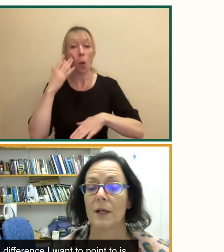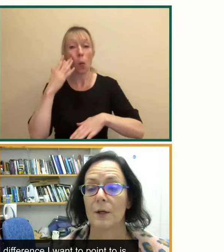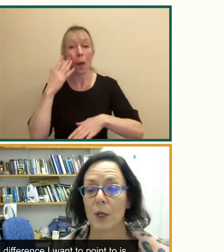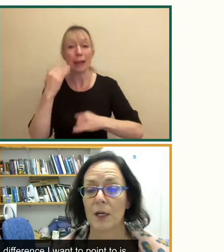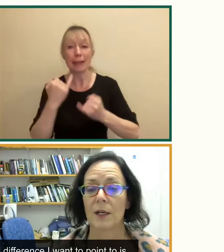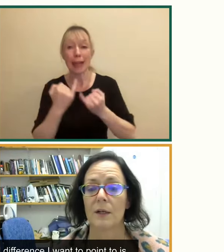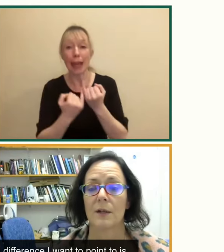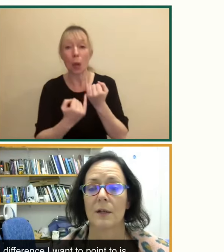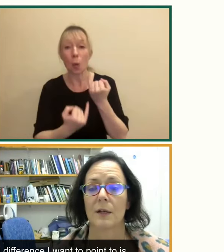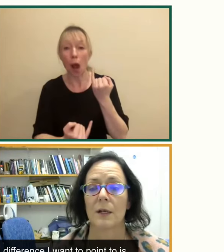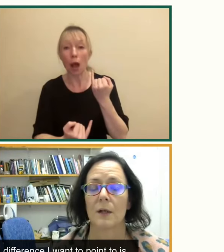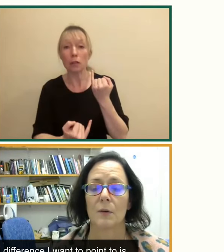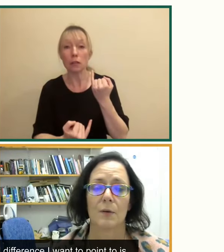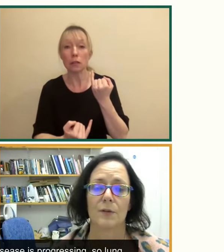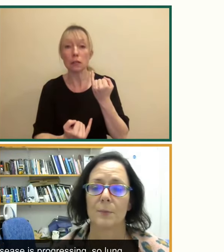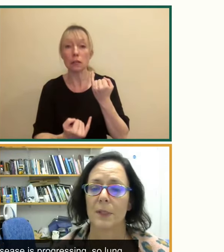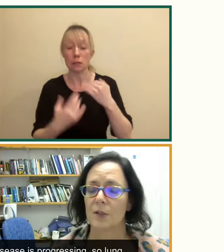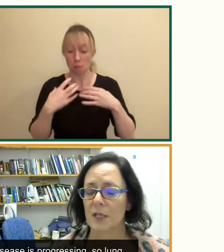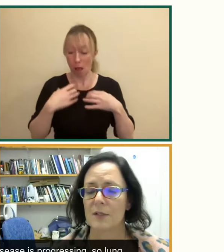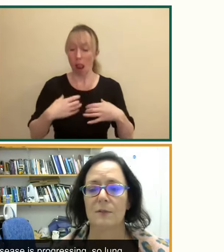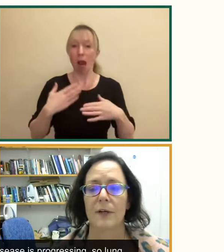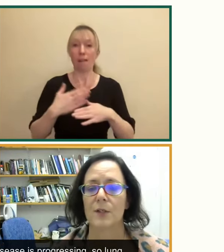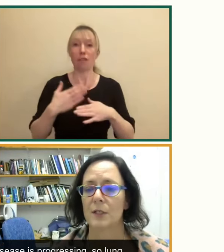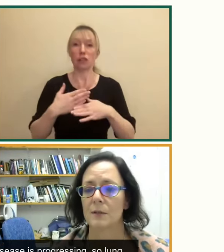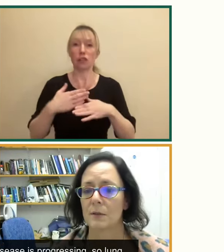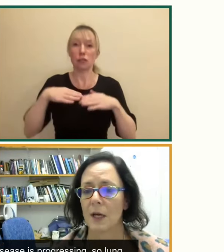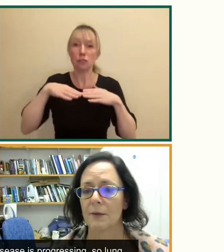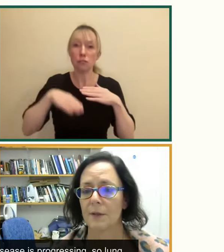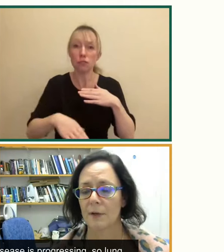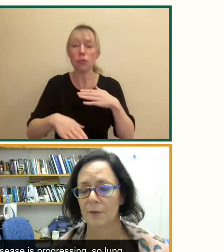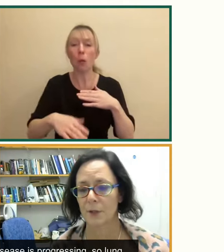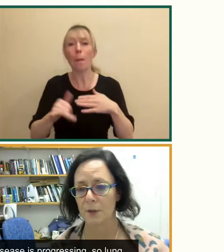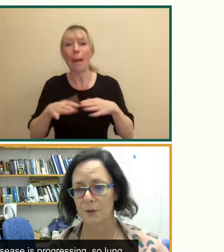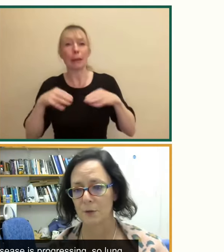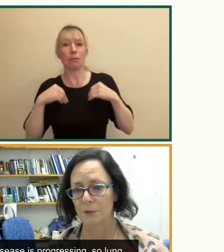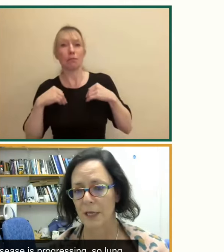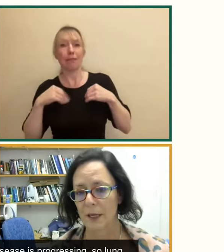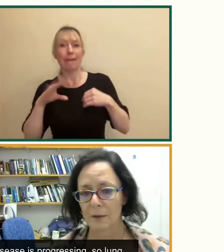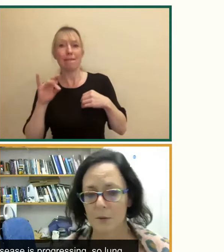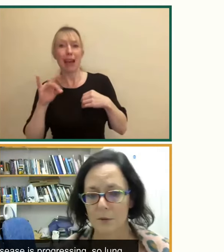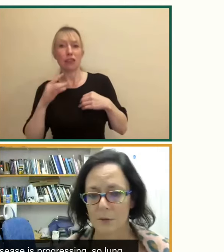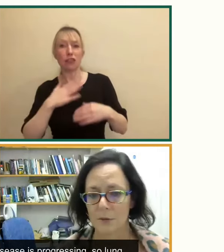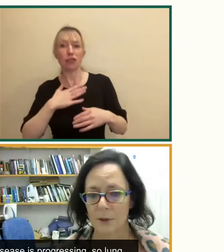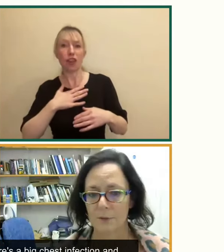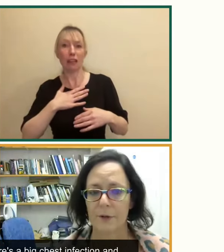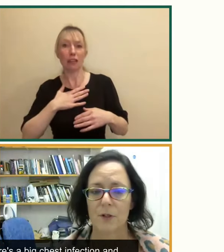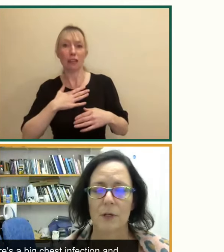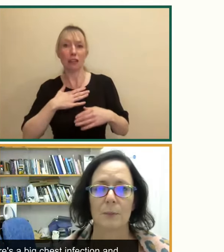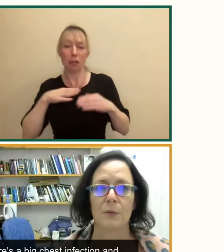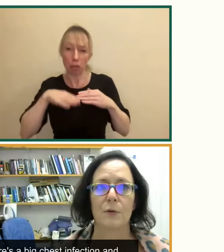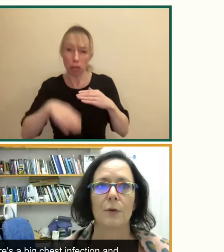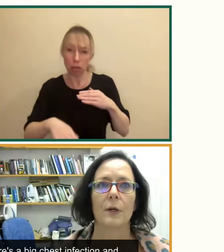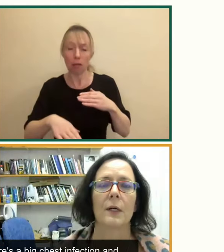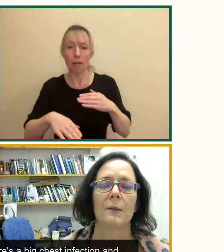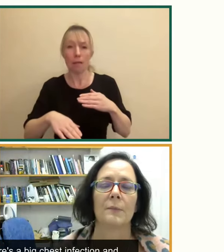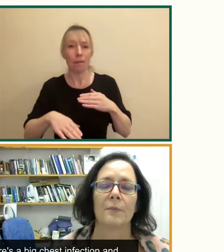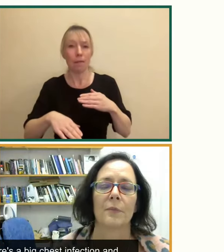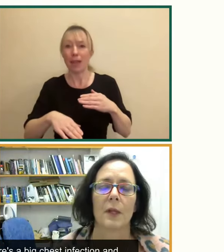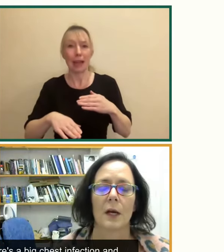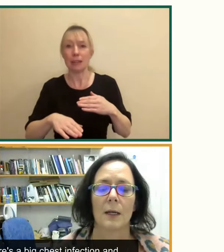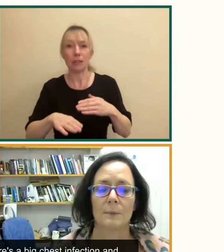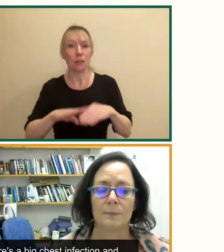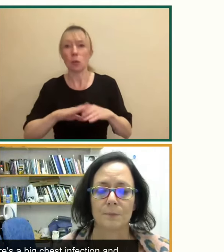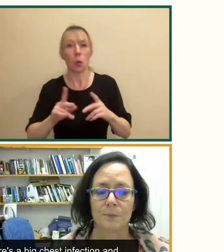function is declining quickly, or there's a big chest infection, and after that you don't regain the lung function you had before.